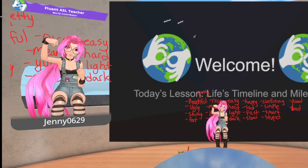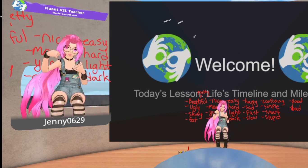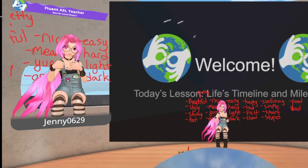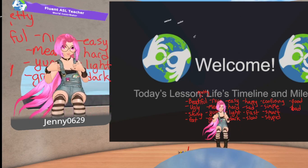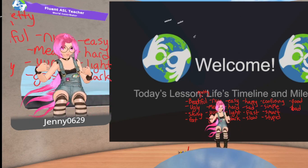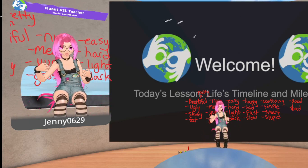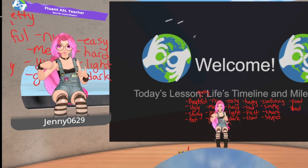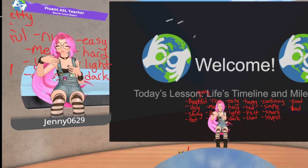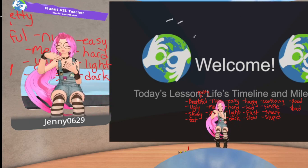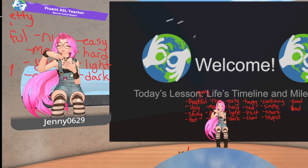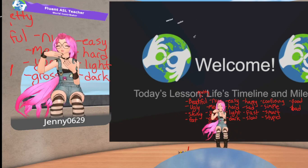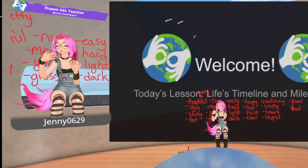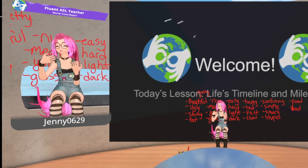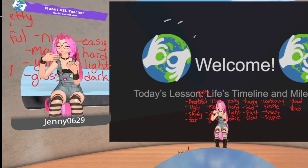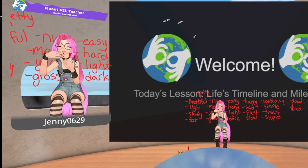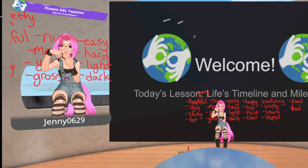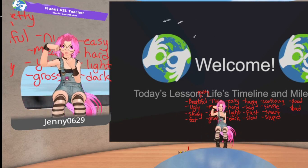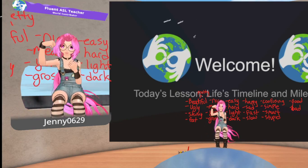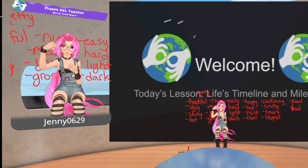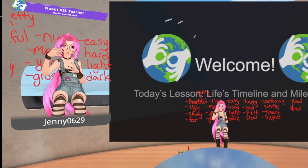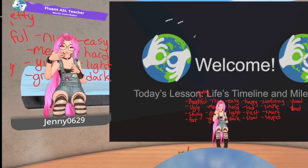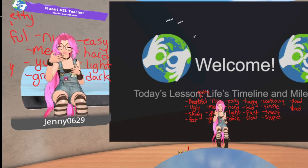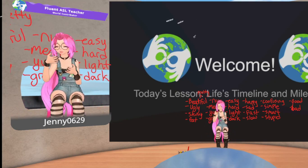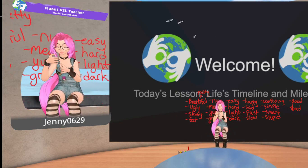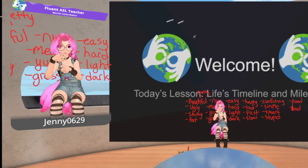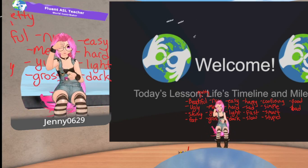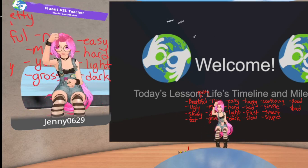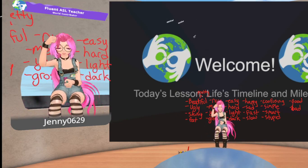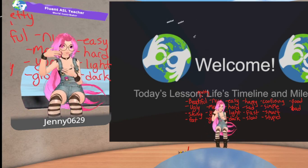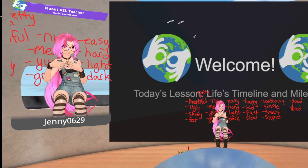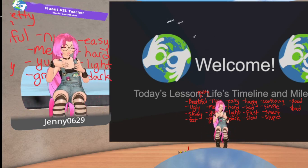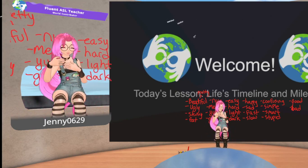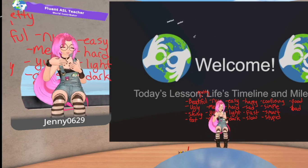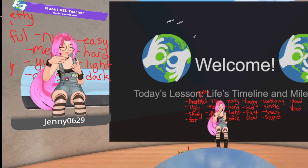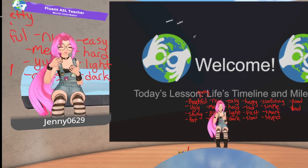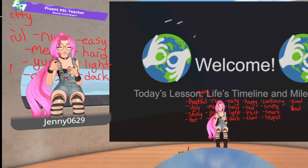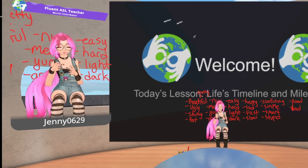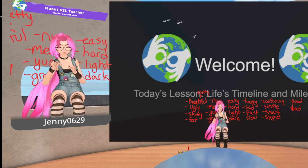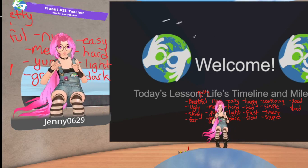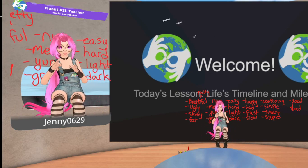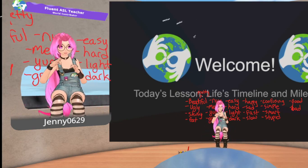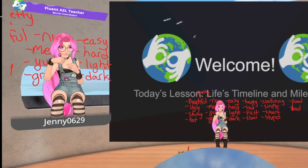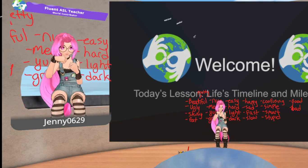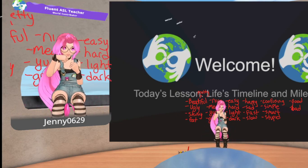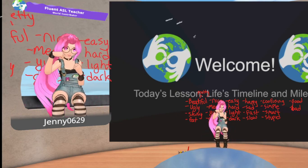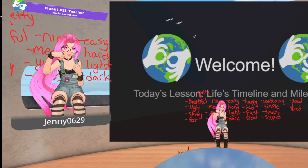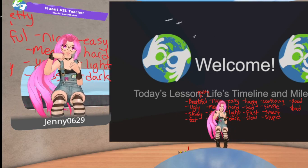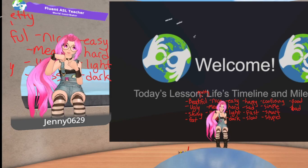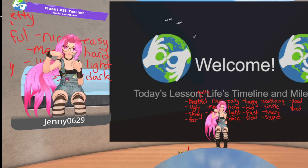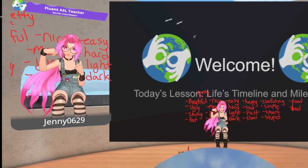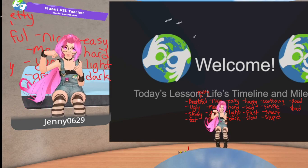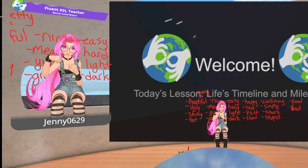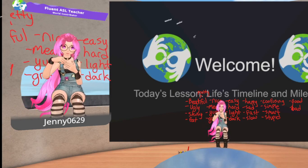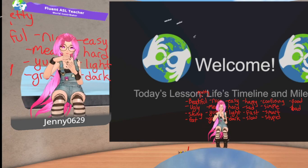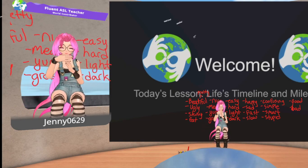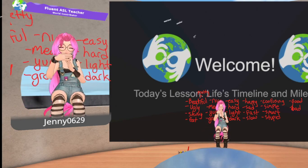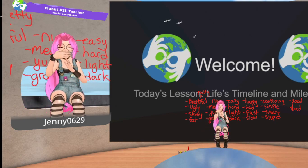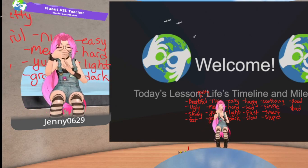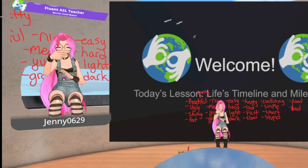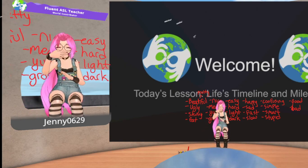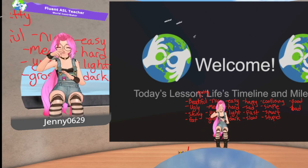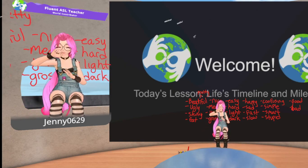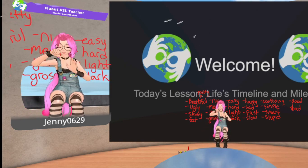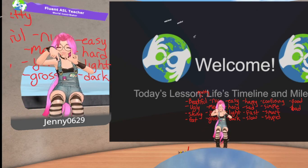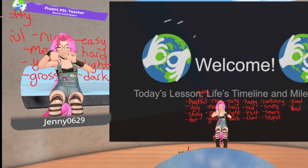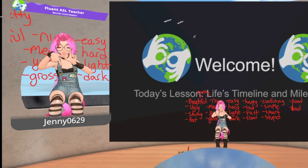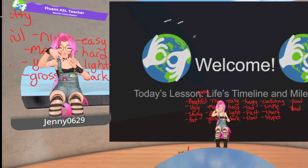very skinny line or a skinny pole, whatever. If you want to describe something that is thin,